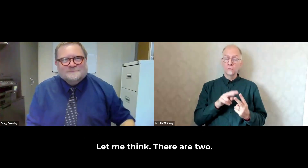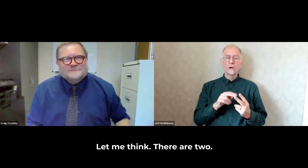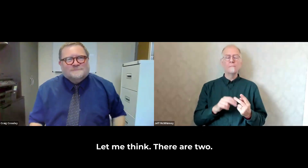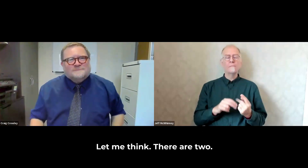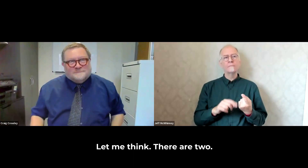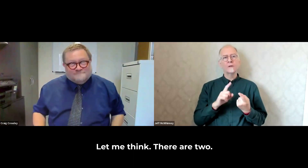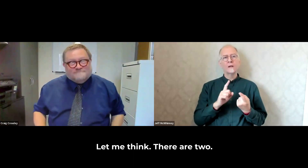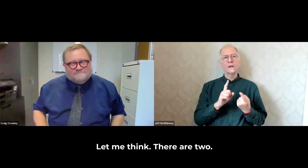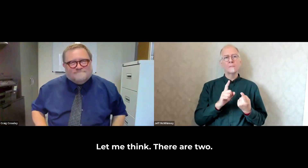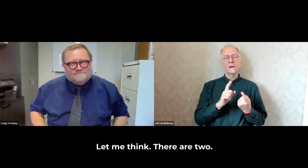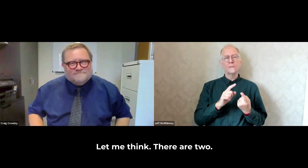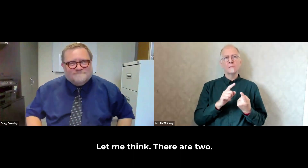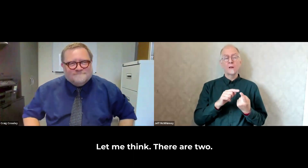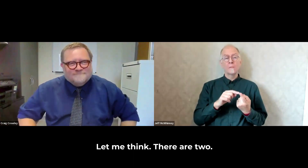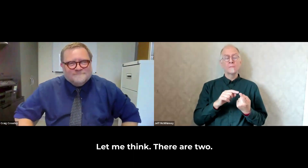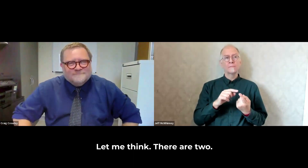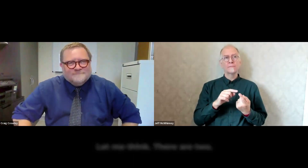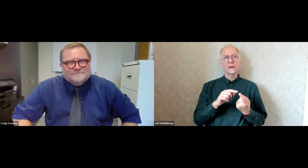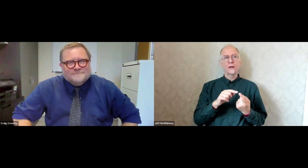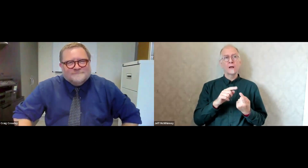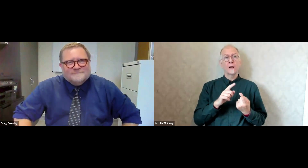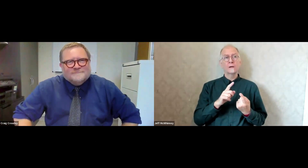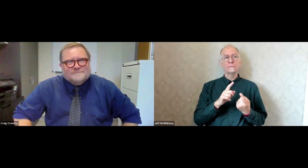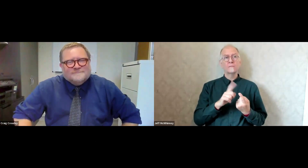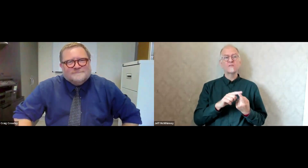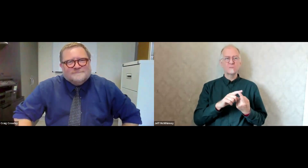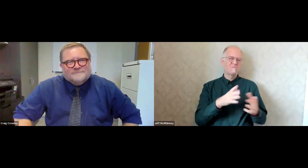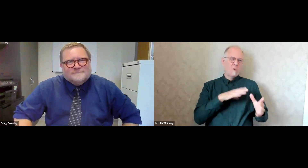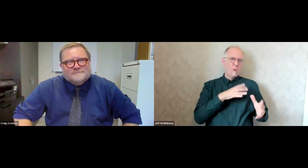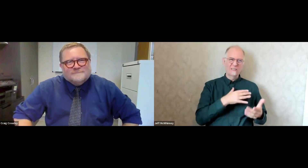Let me think. There are two.